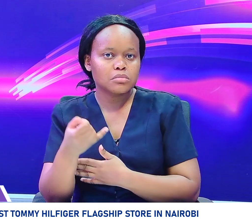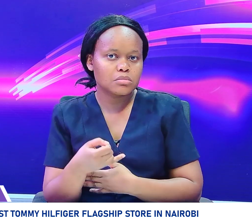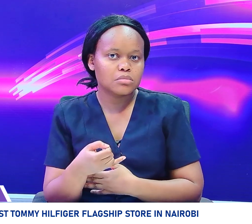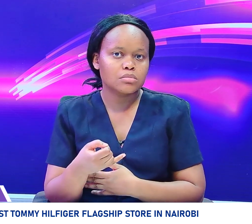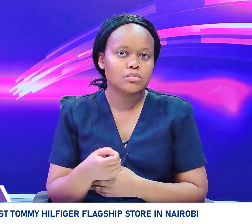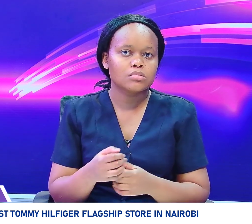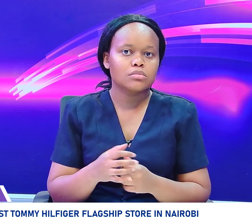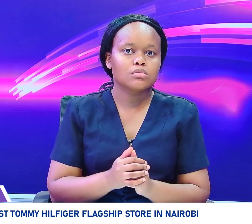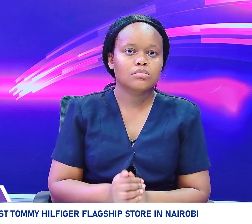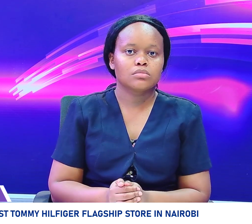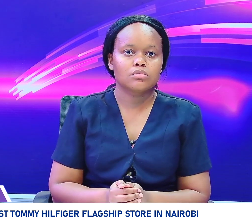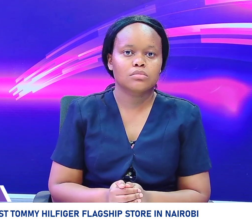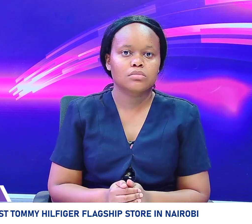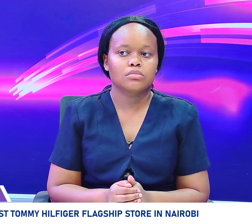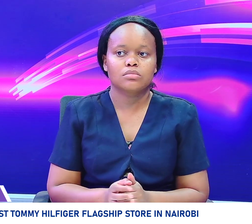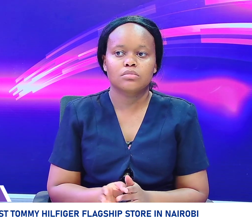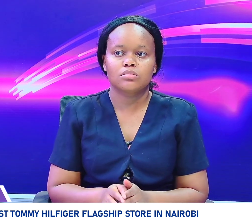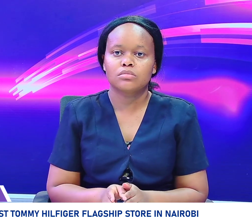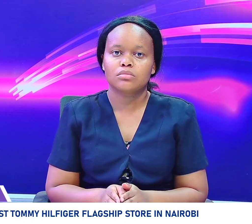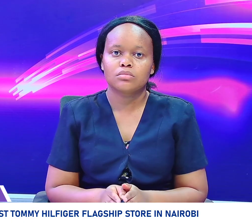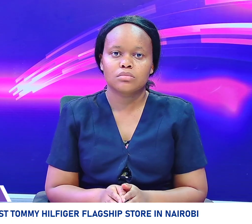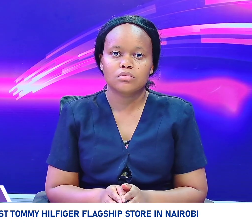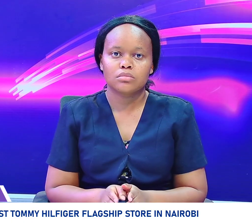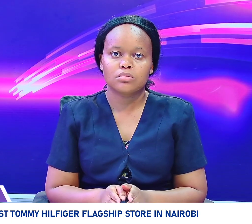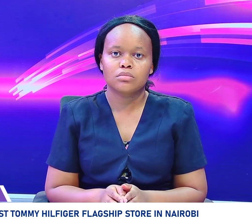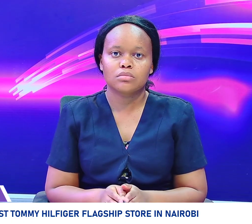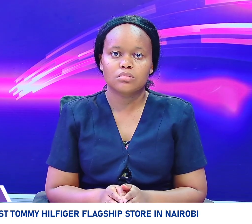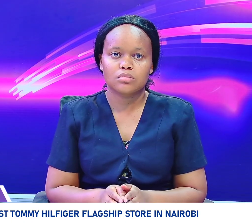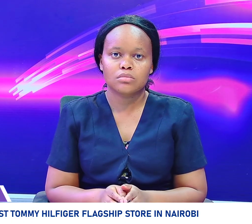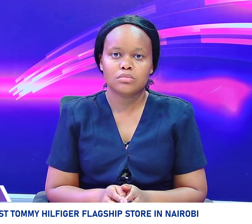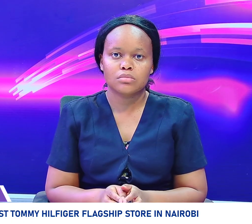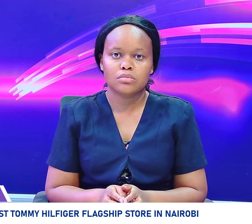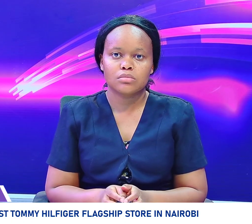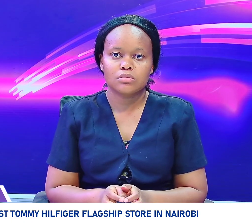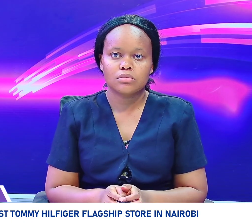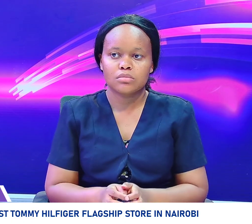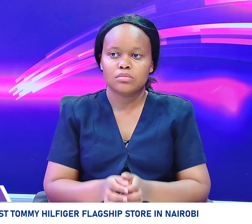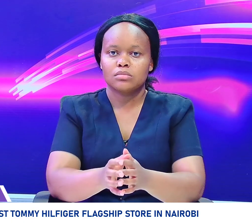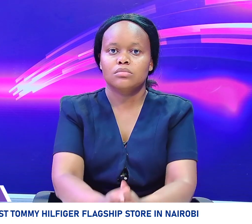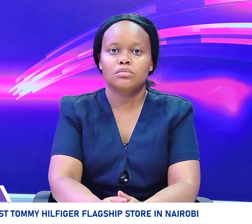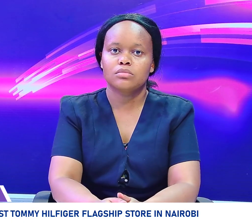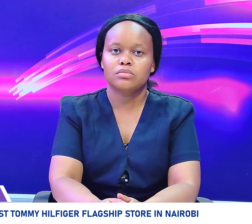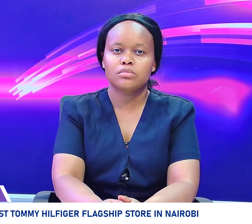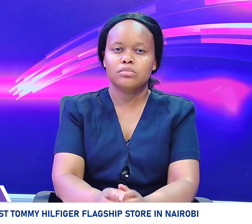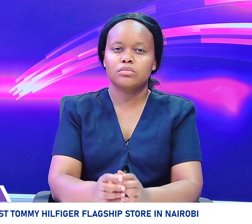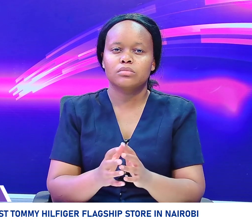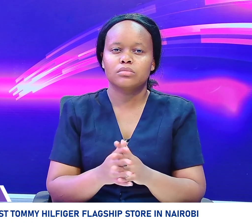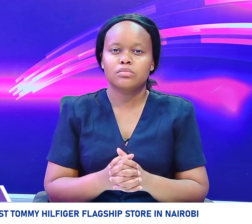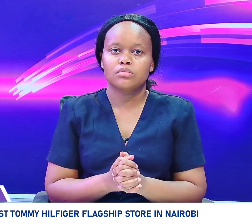space reflects the brand international design standard, offering shoppers an authentic, fashion-forward